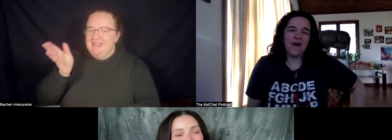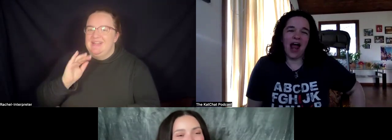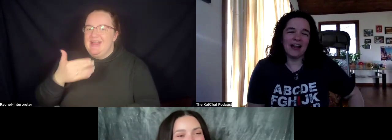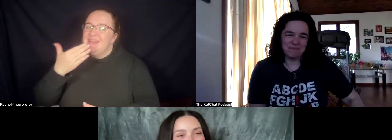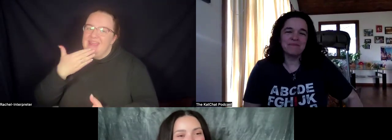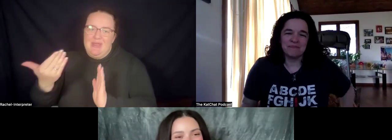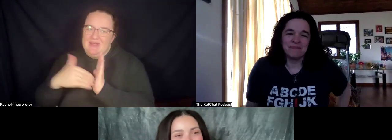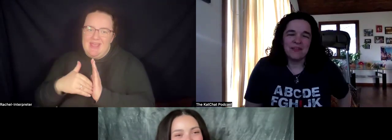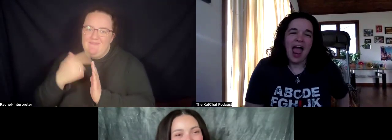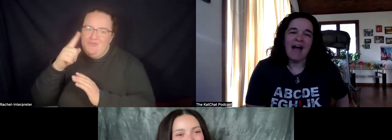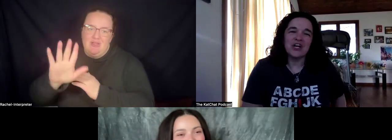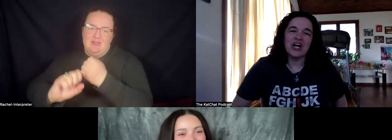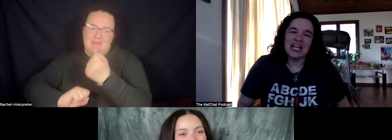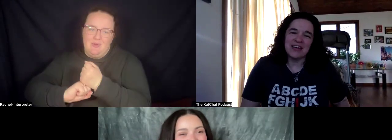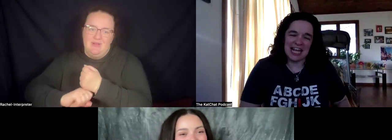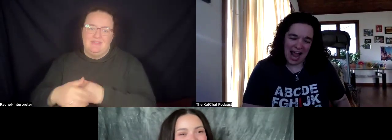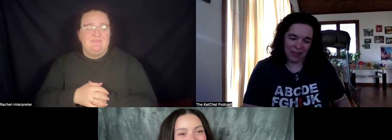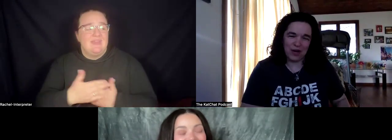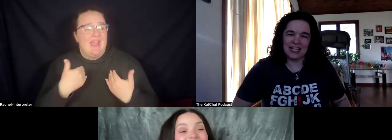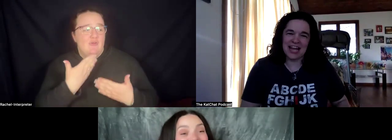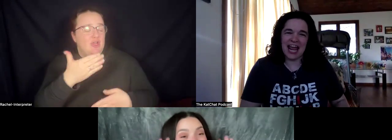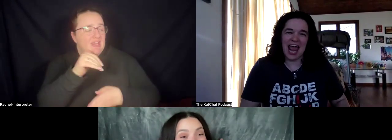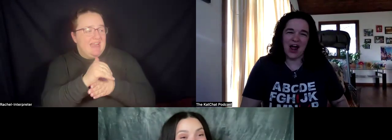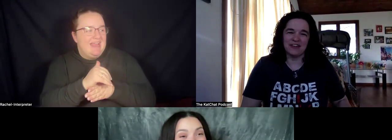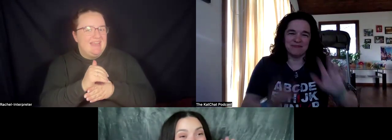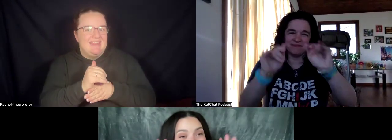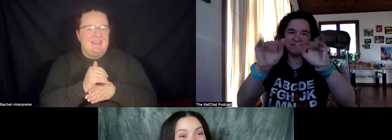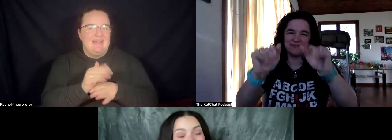And thank you again for your Uh, support. have a good evening, Kathryn. Take You care. too.